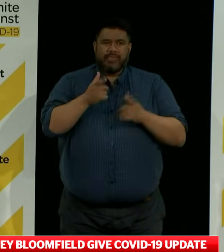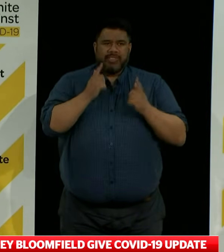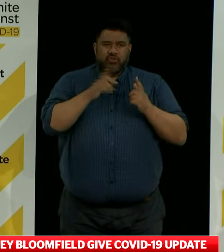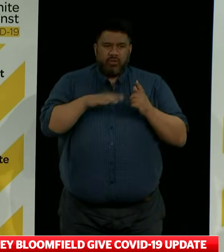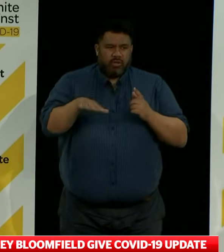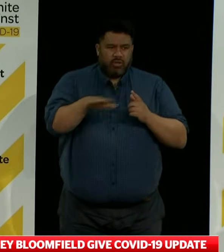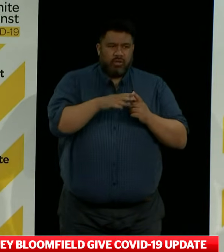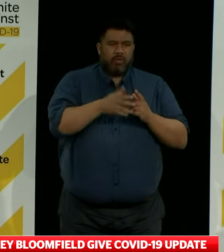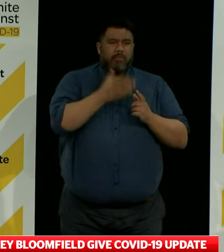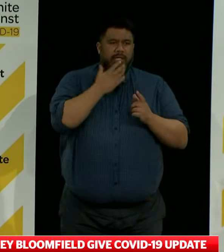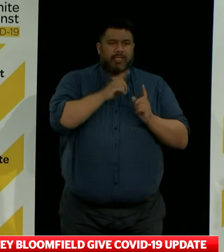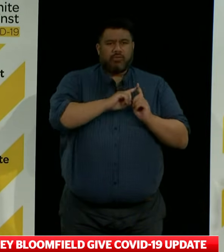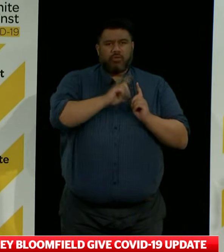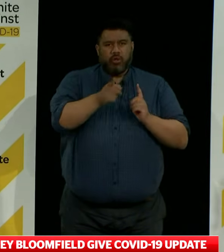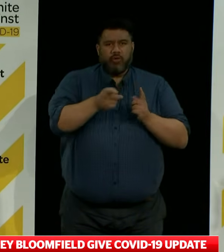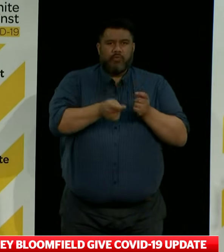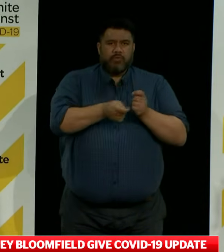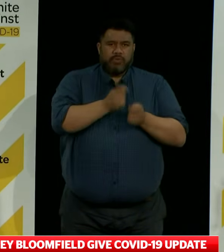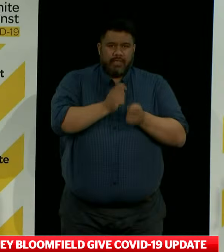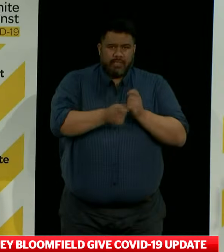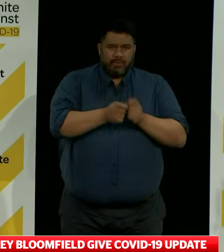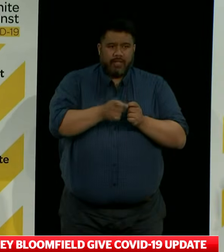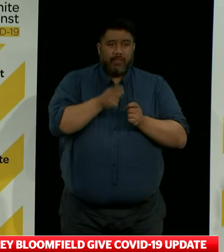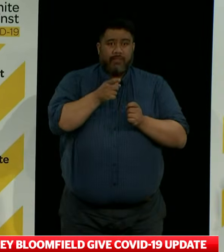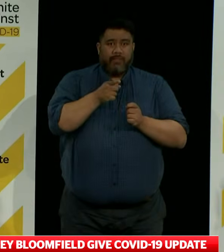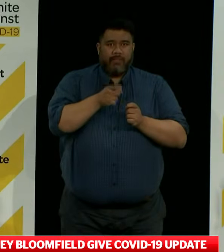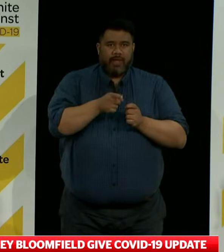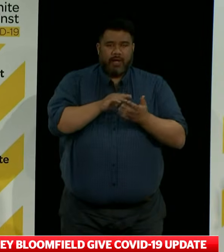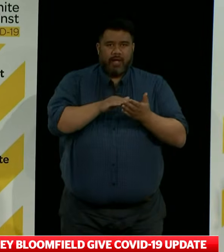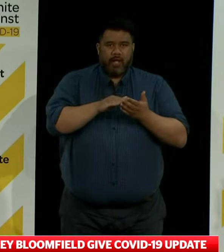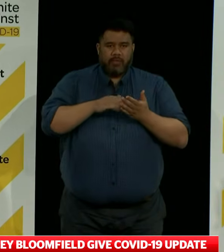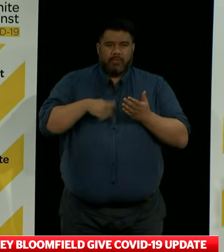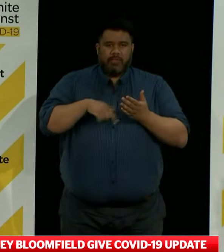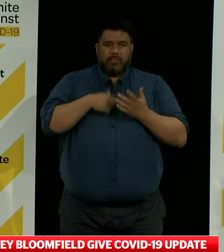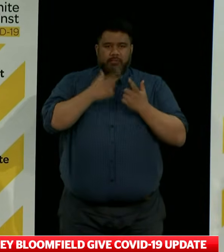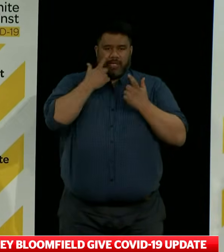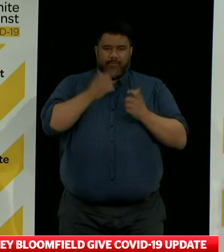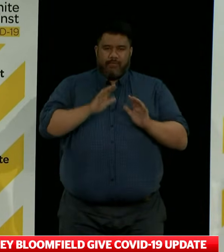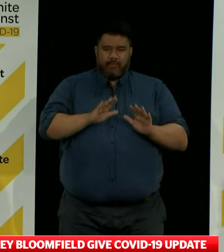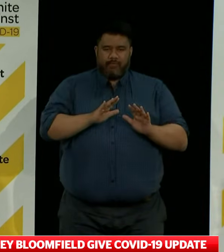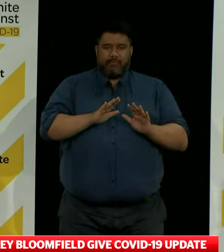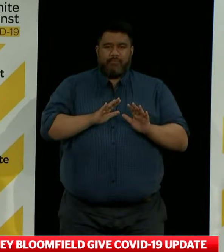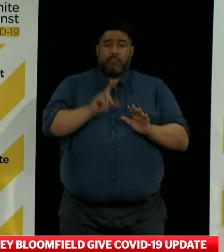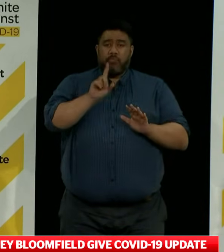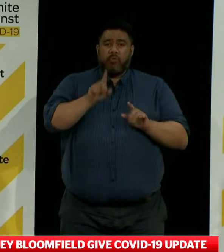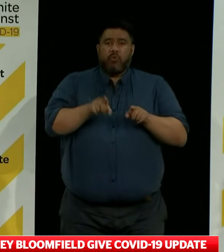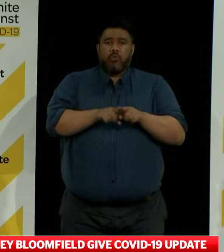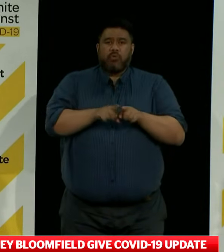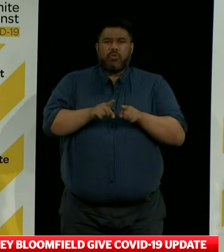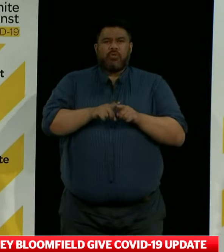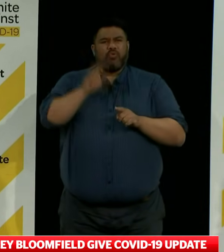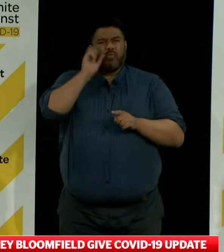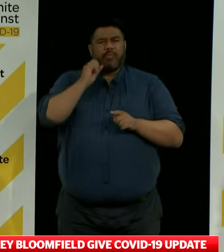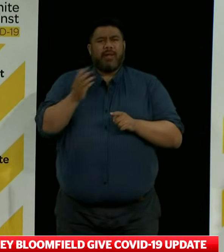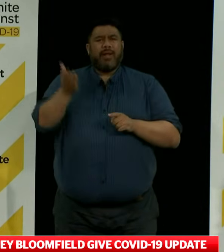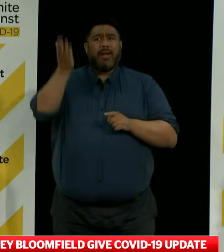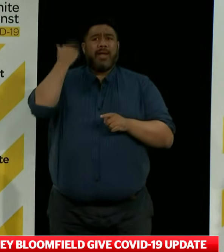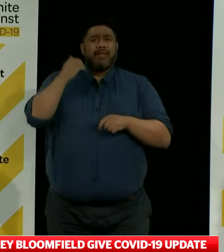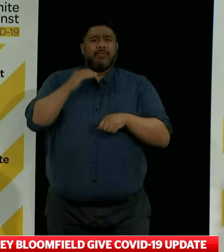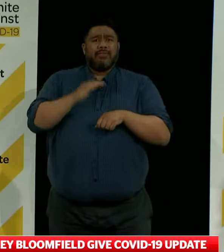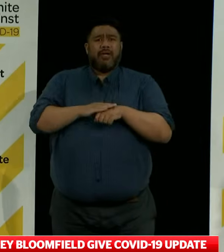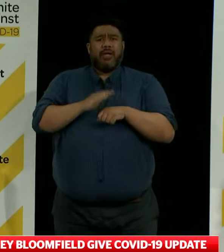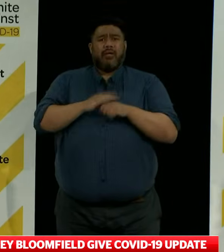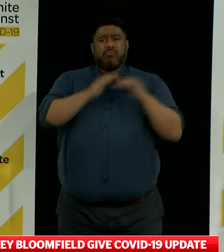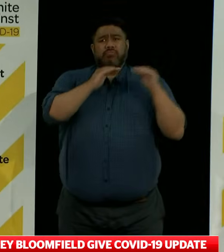to be tested. So that gives an extra layer of precaution. Alongside that, you'll remember that from our last time we transitioned, we